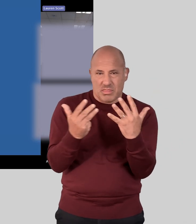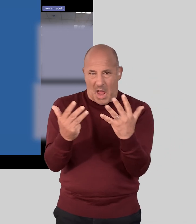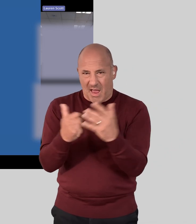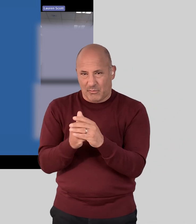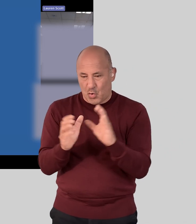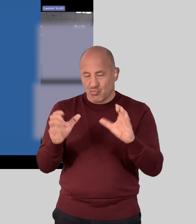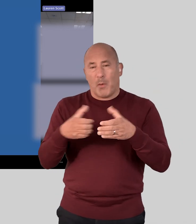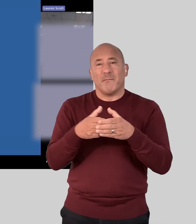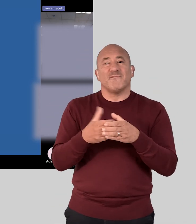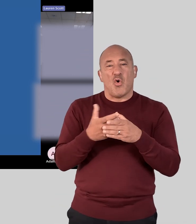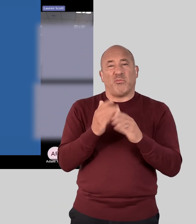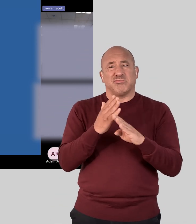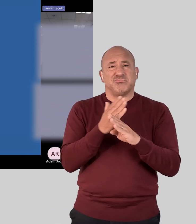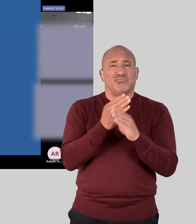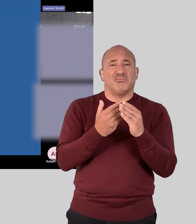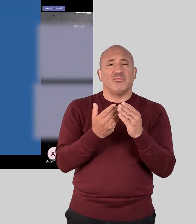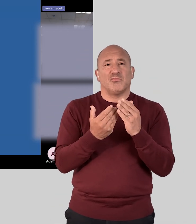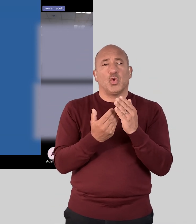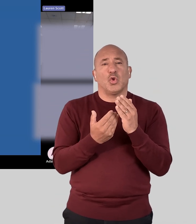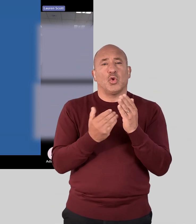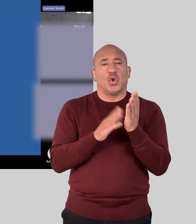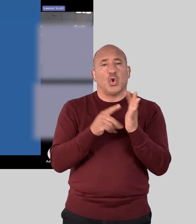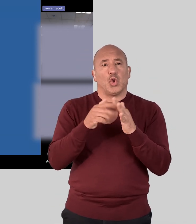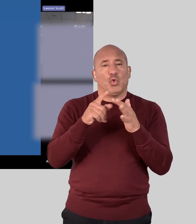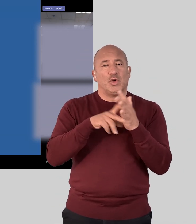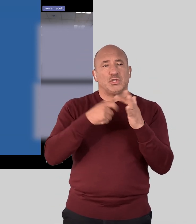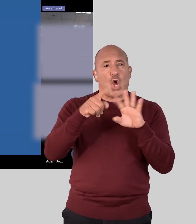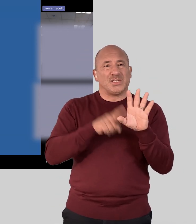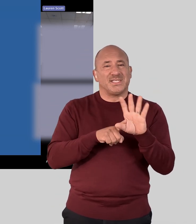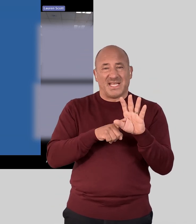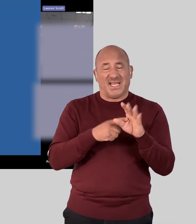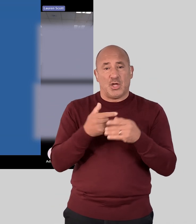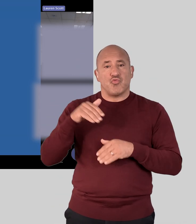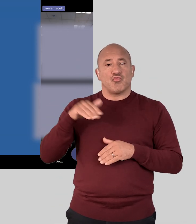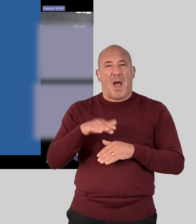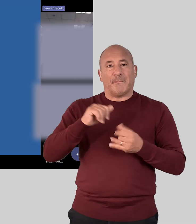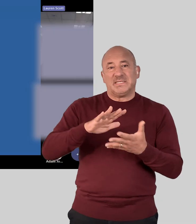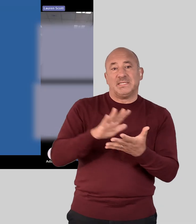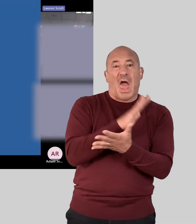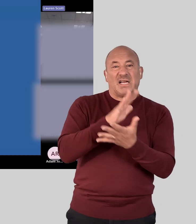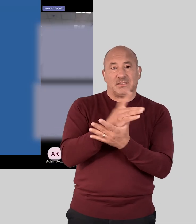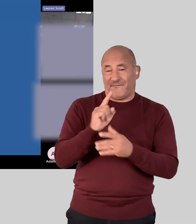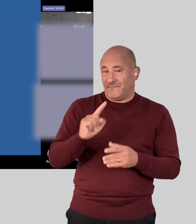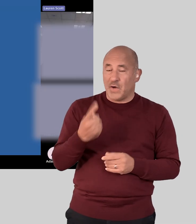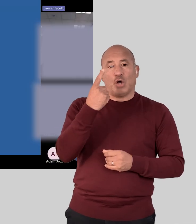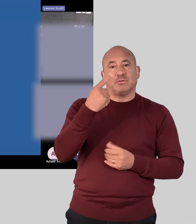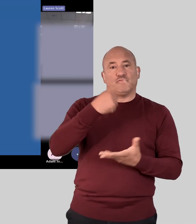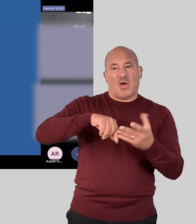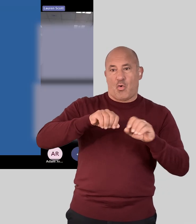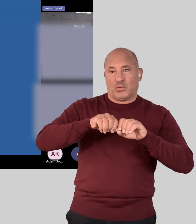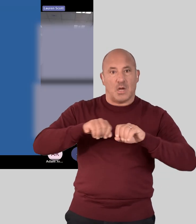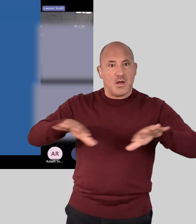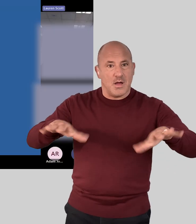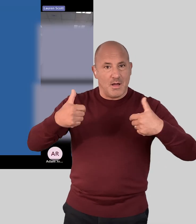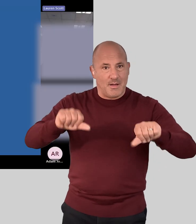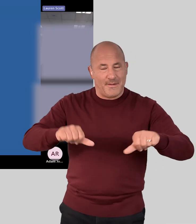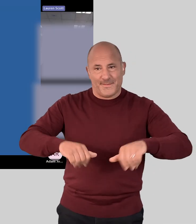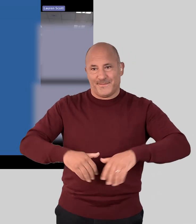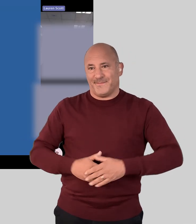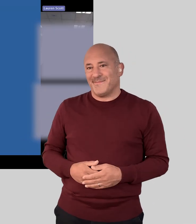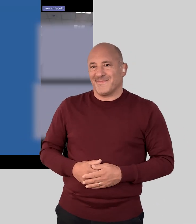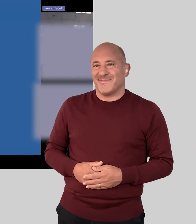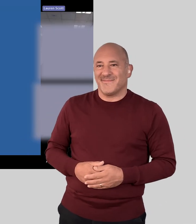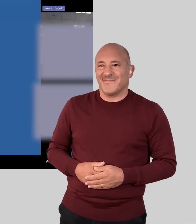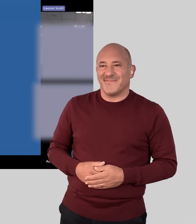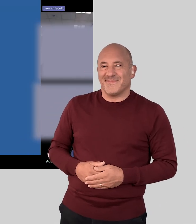In 1979, a group from suburban New Jersey released Rapper's Delight, one of the first hip-hop